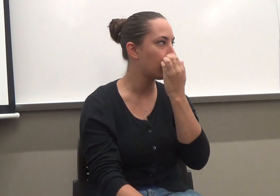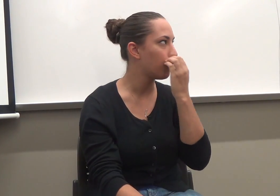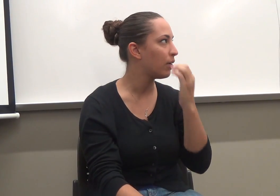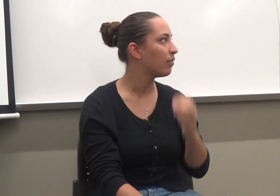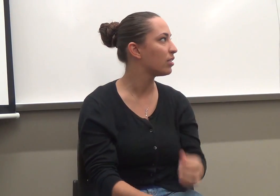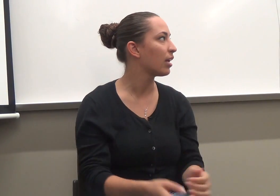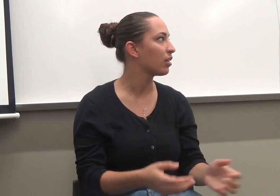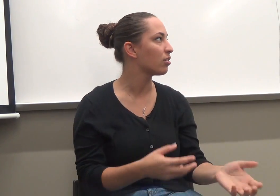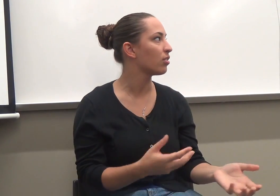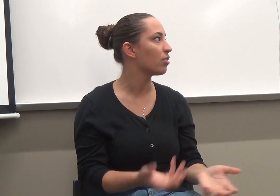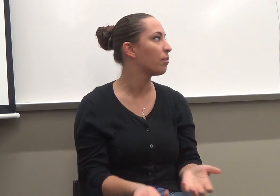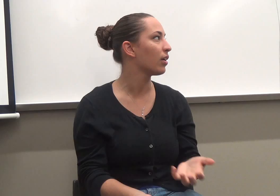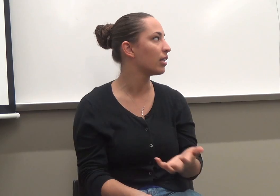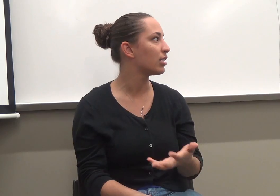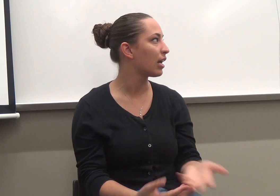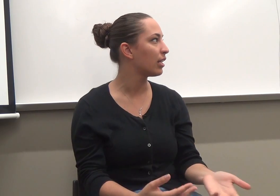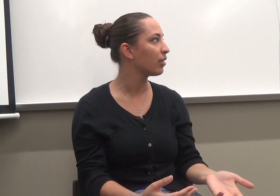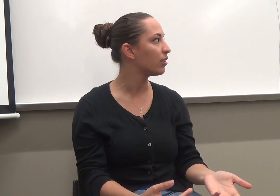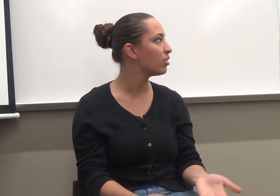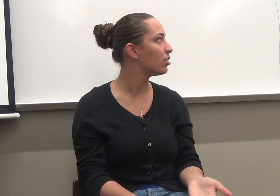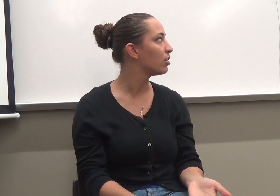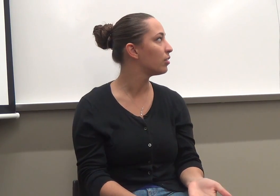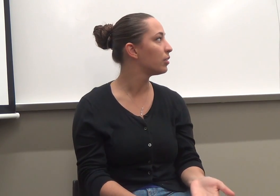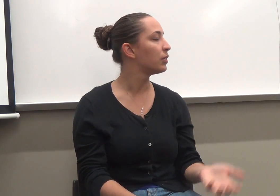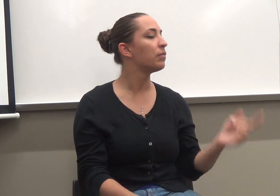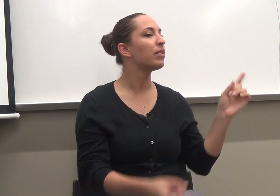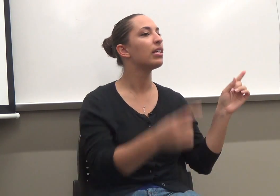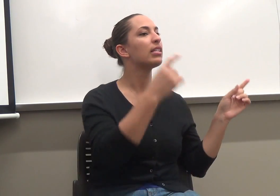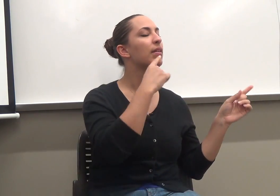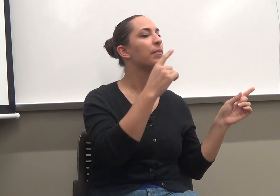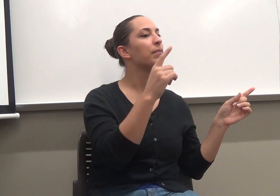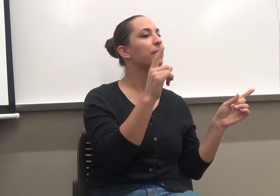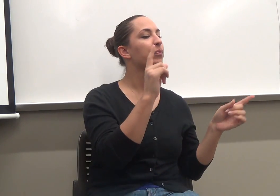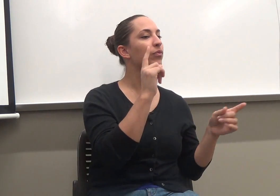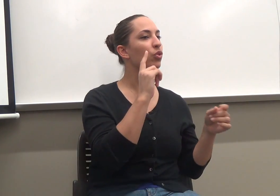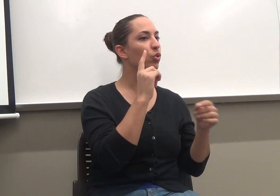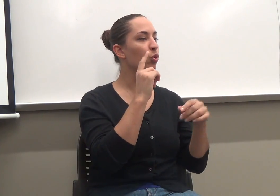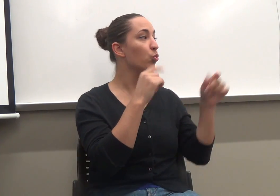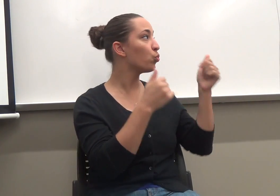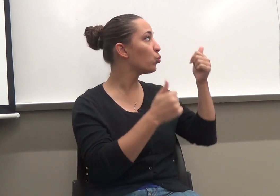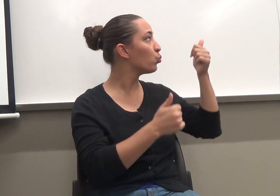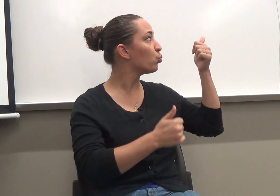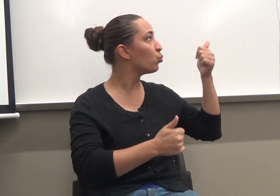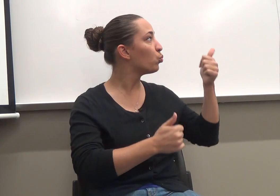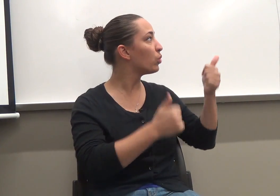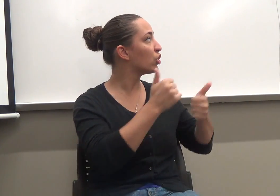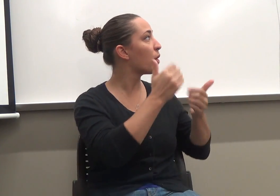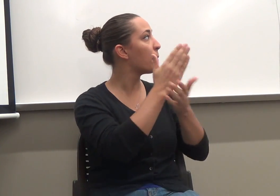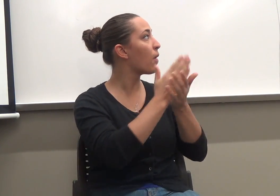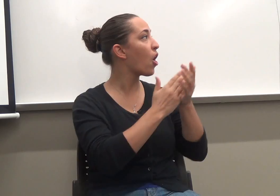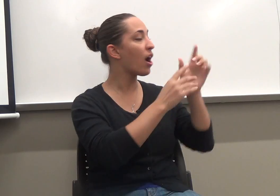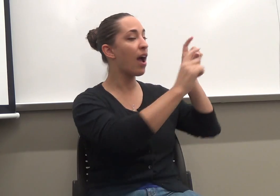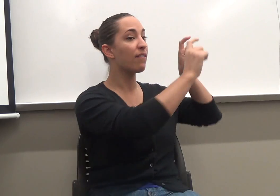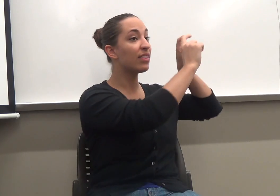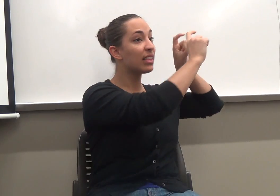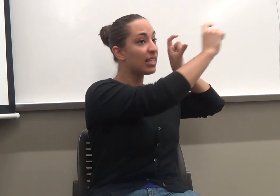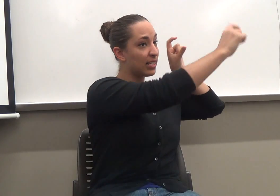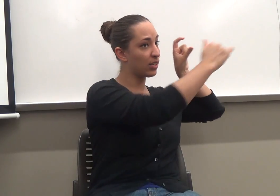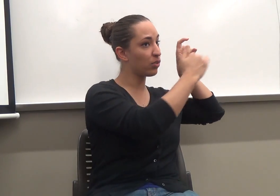same good, of, like, there's also good American Sign question. Language? Which part of this is wrong? Okay, this